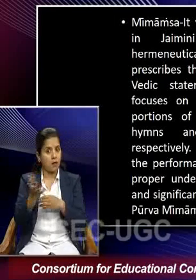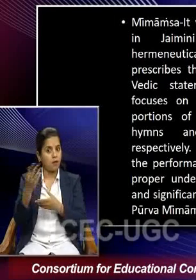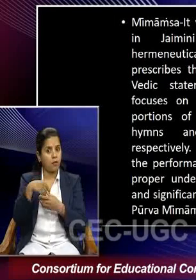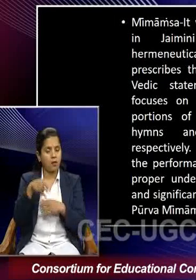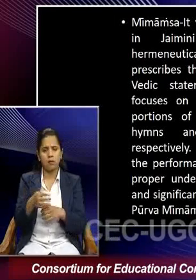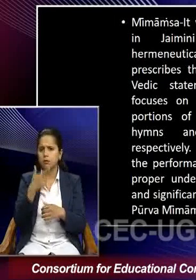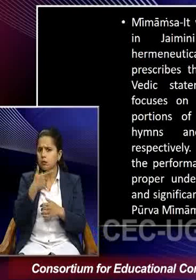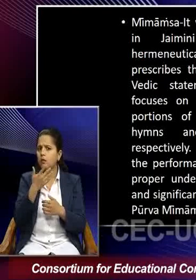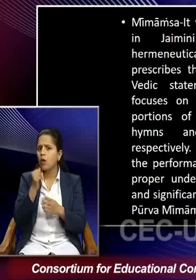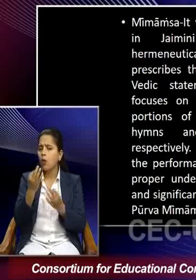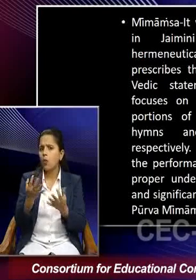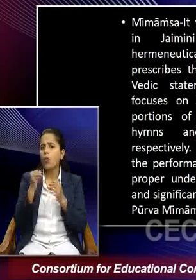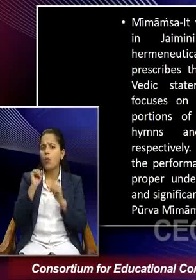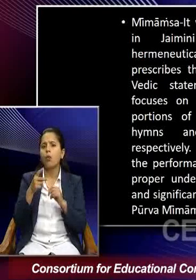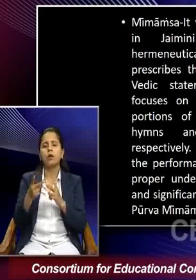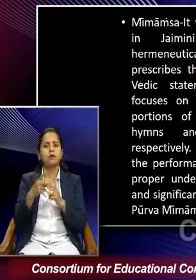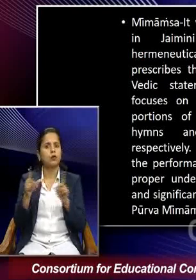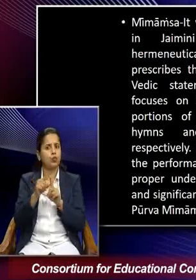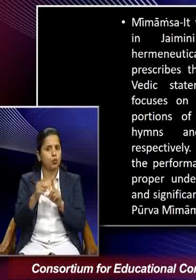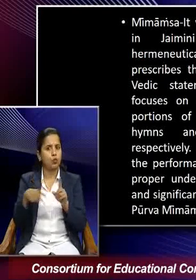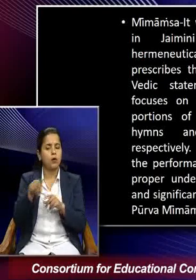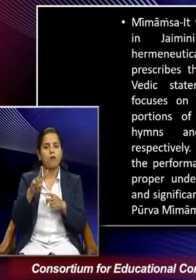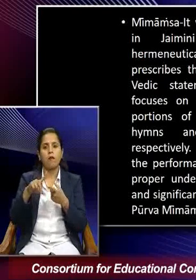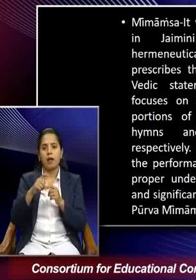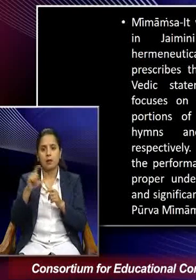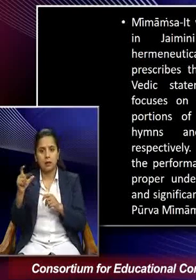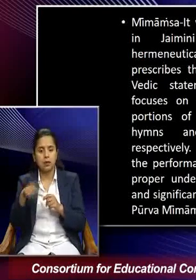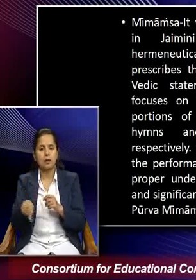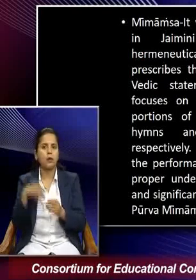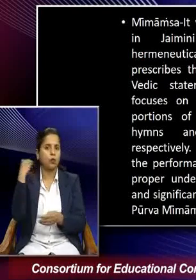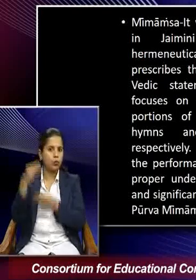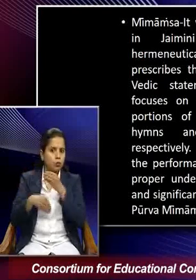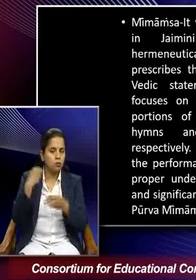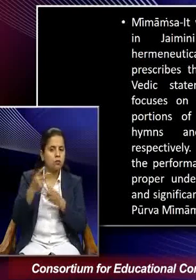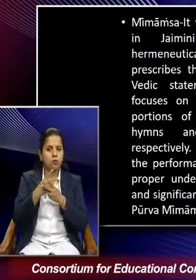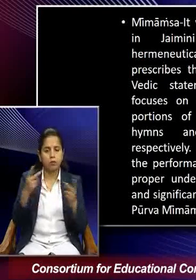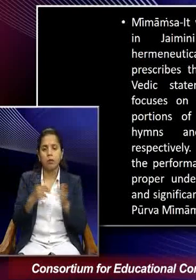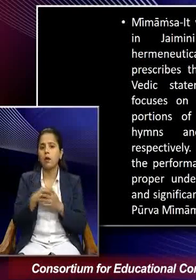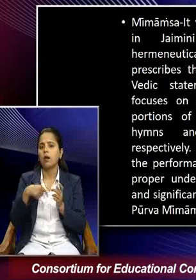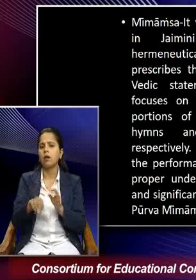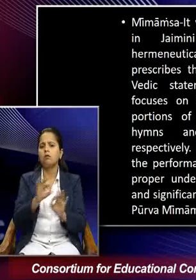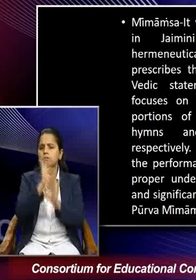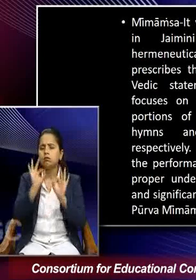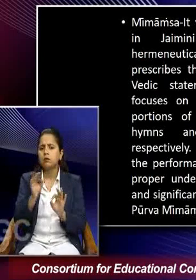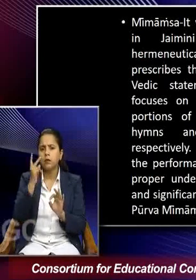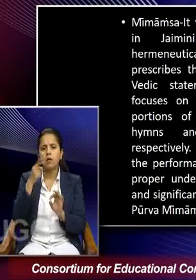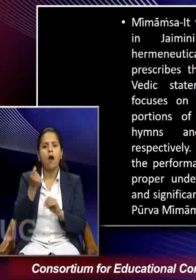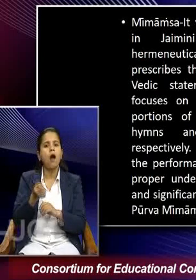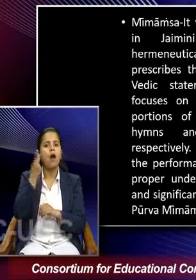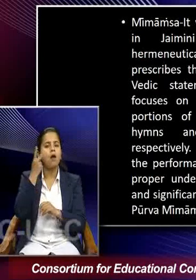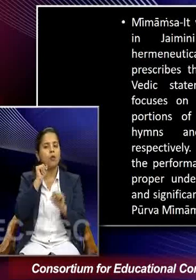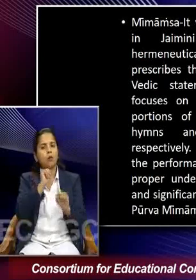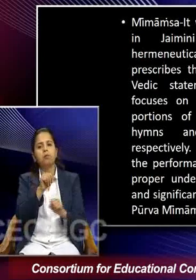great emphasis on performance of Vedic rituals and the proper understanding of